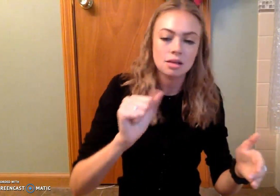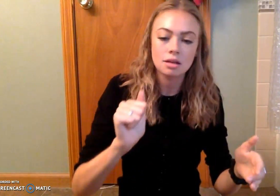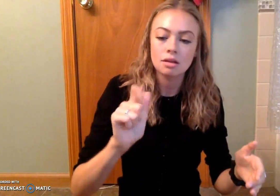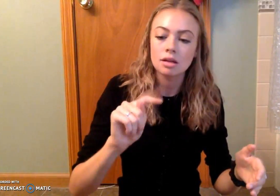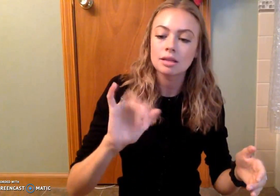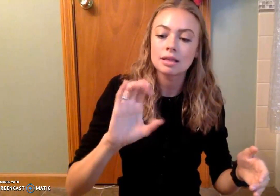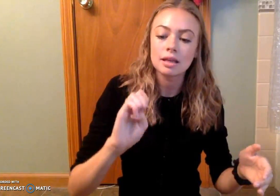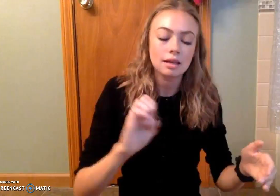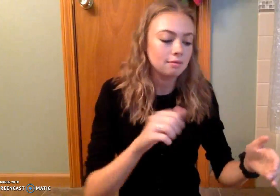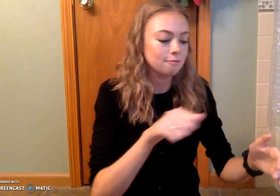called sauteing.